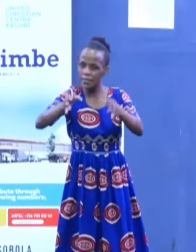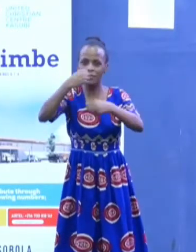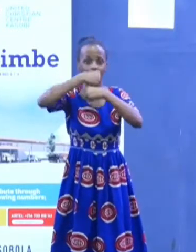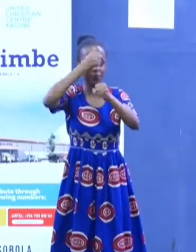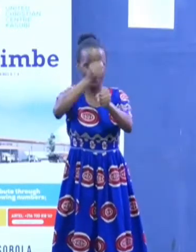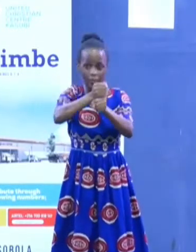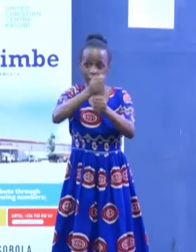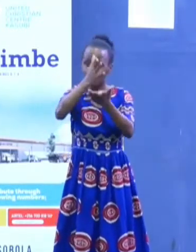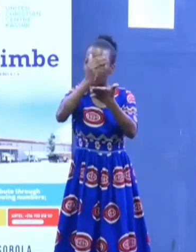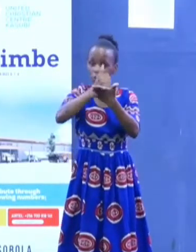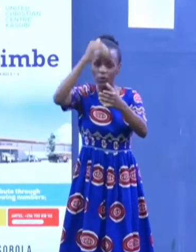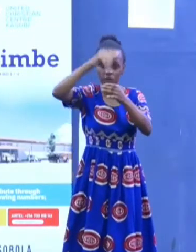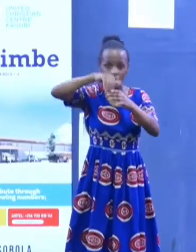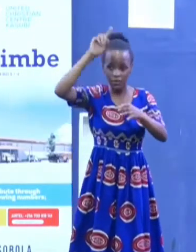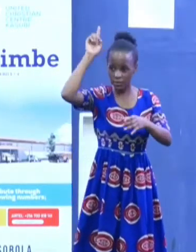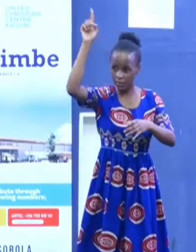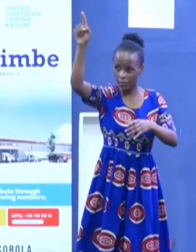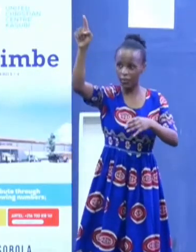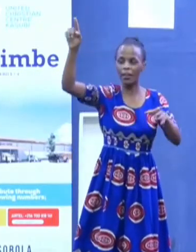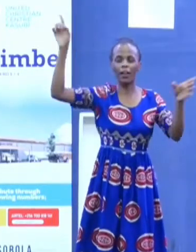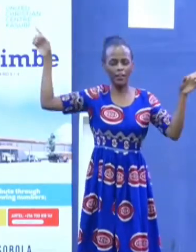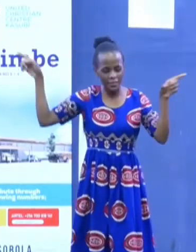creation. For by him